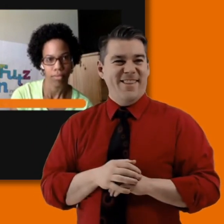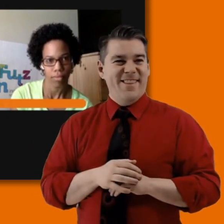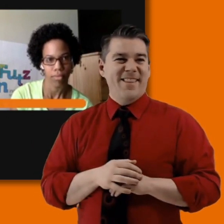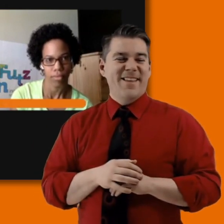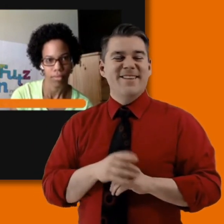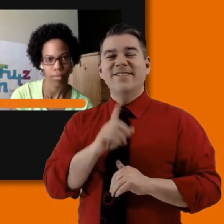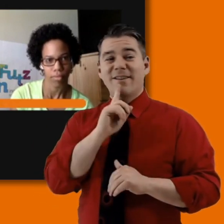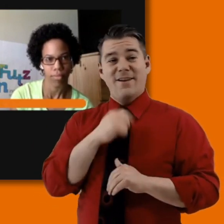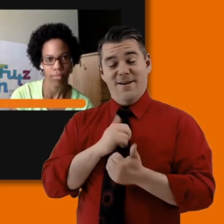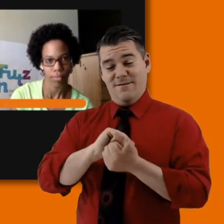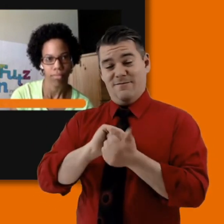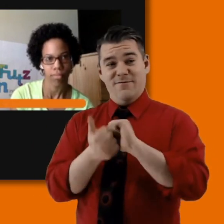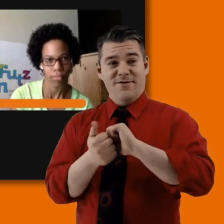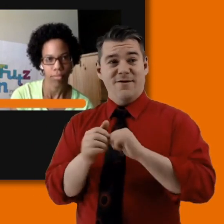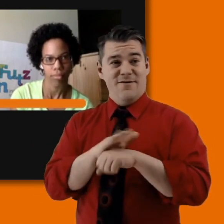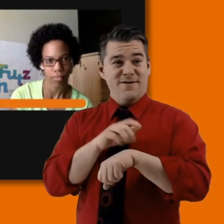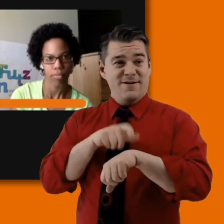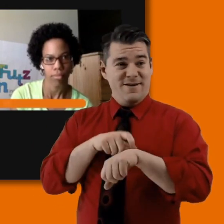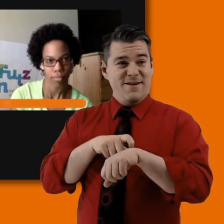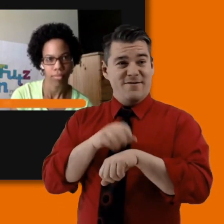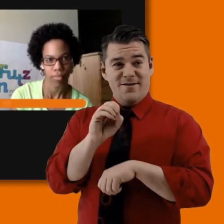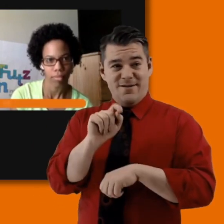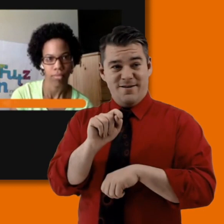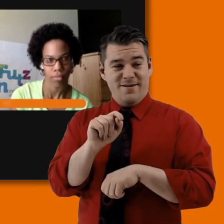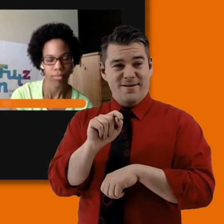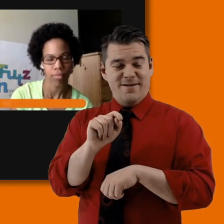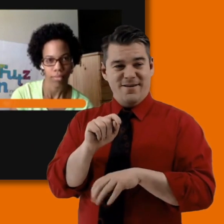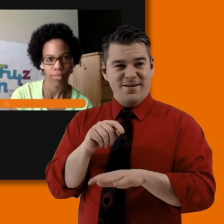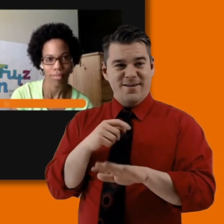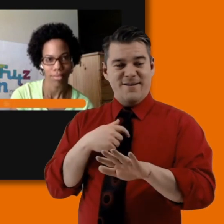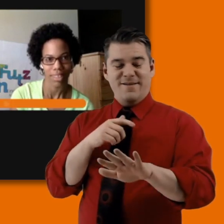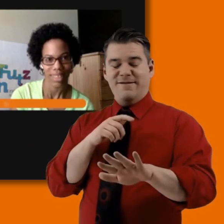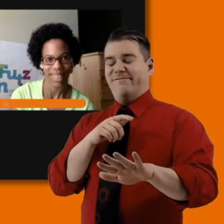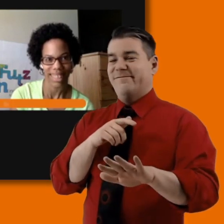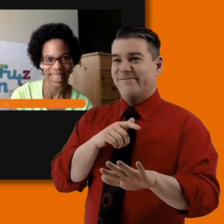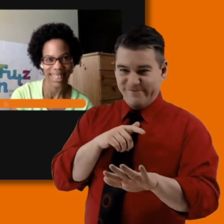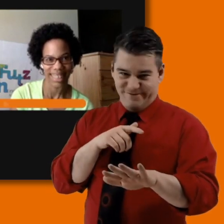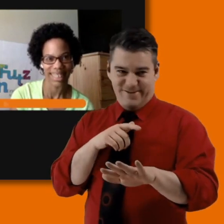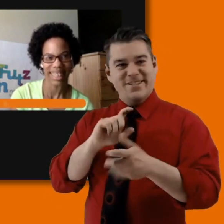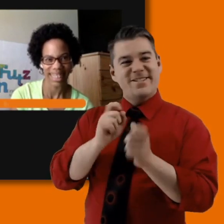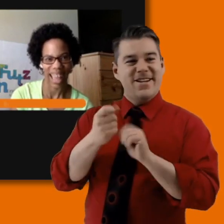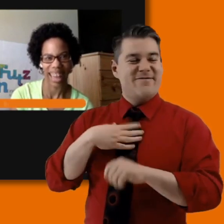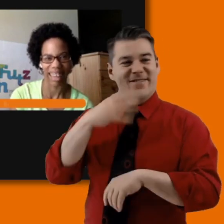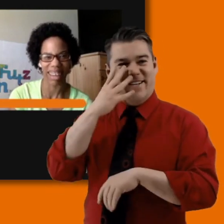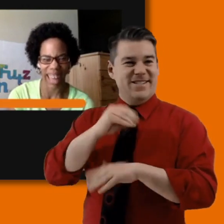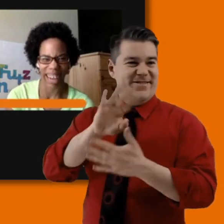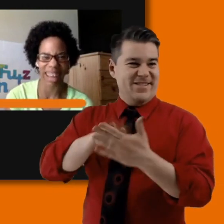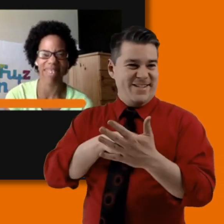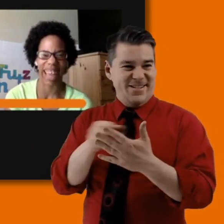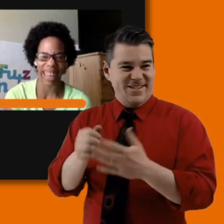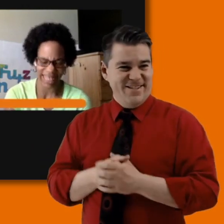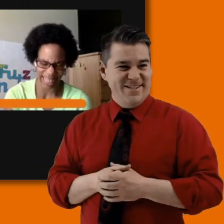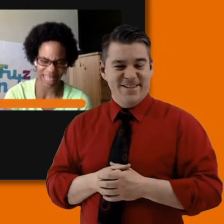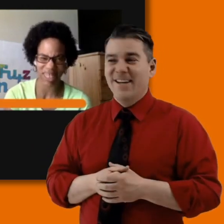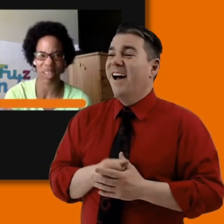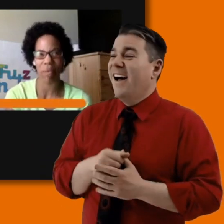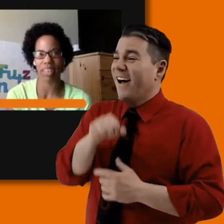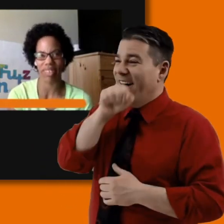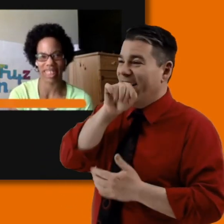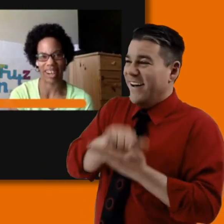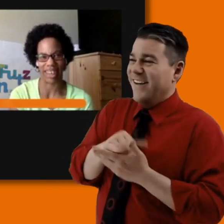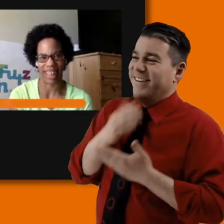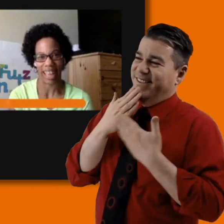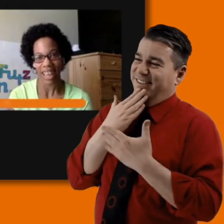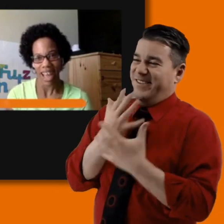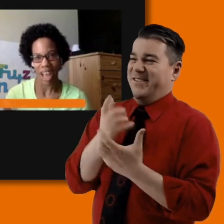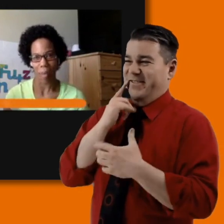switched full time to OT from doing comedy, I had to completely change my sleep schedule. I love that. Thank you so much